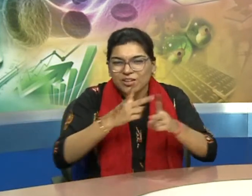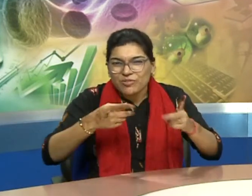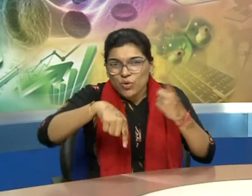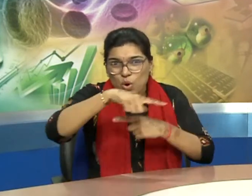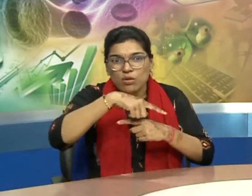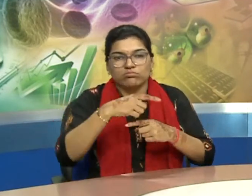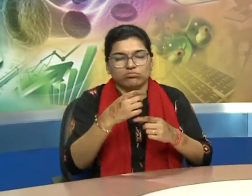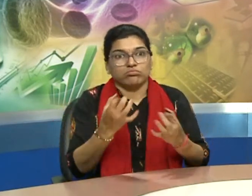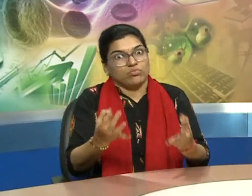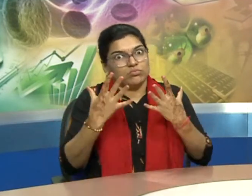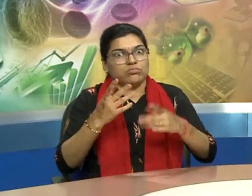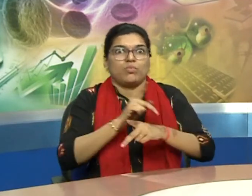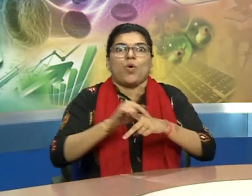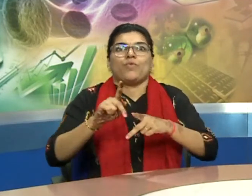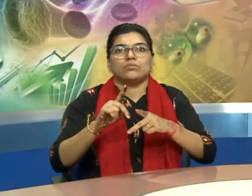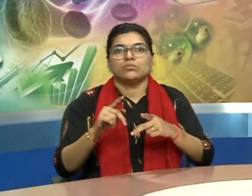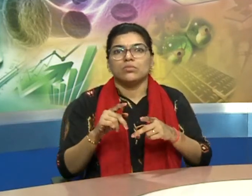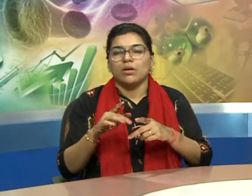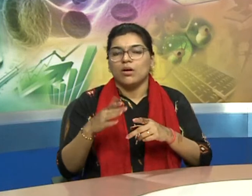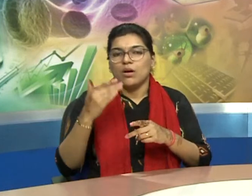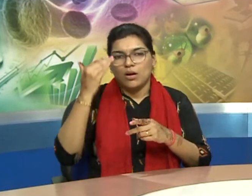library as per their need.